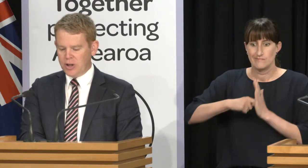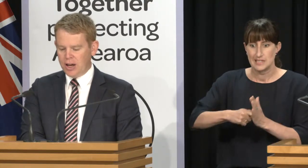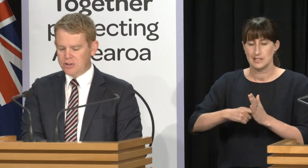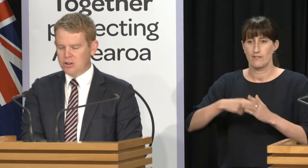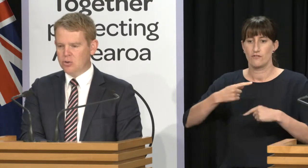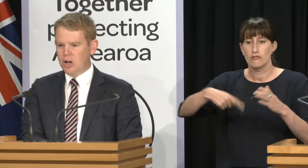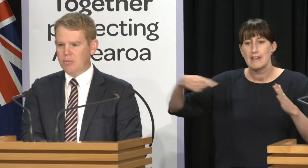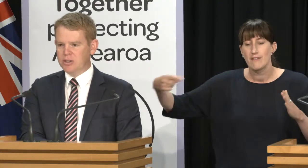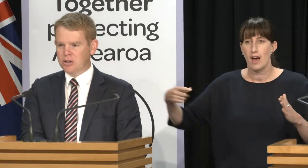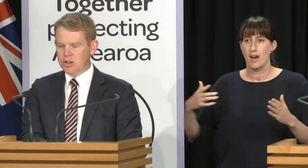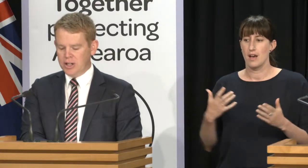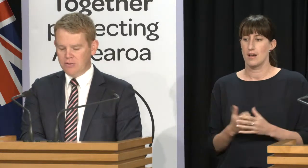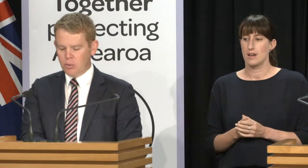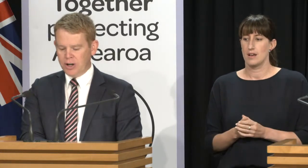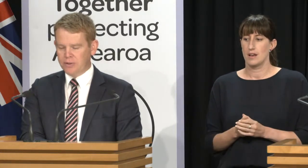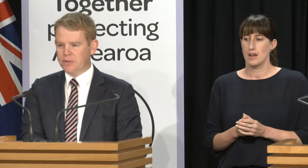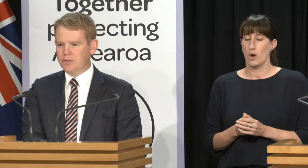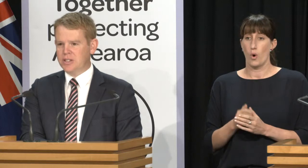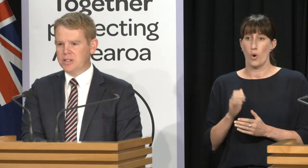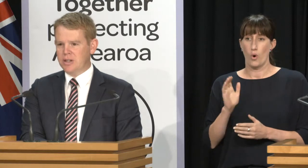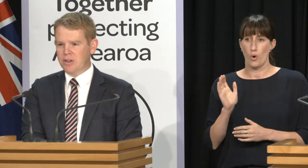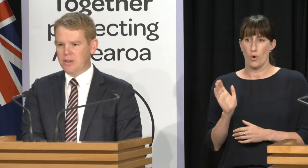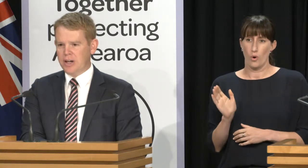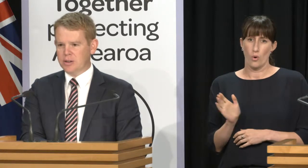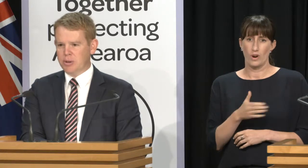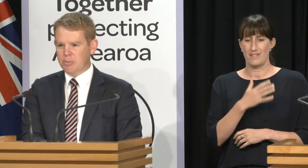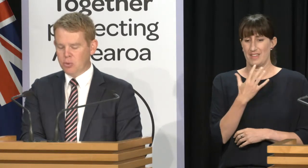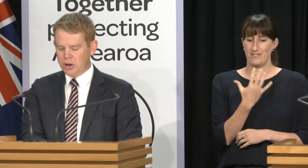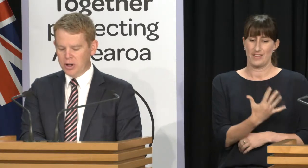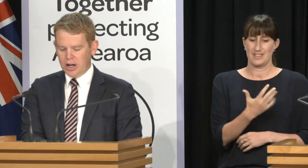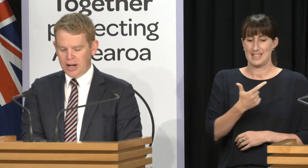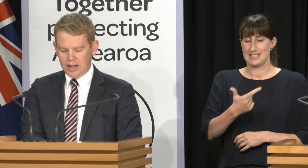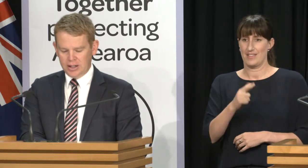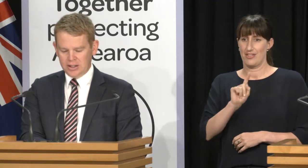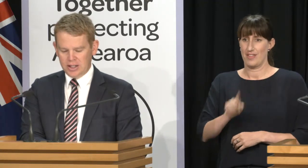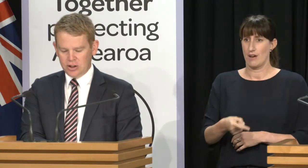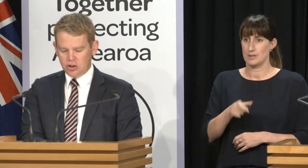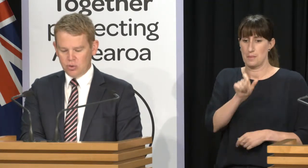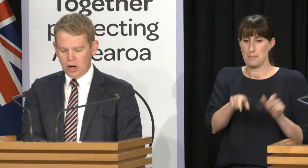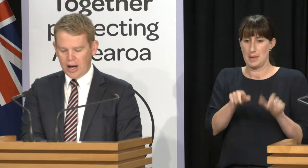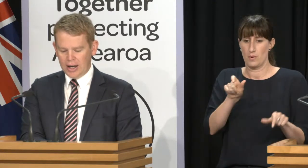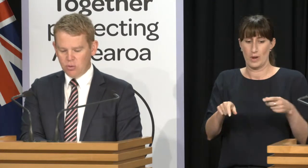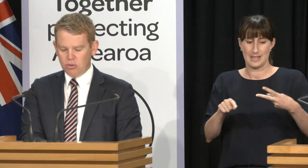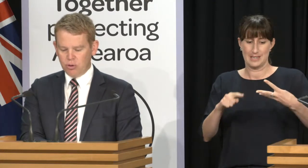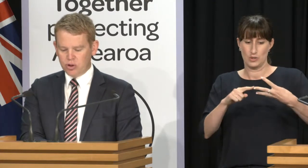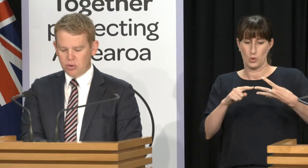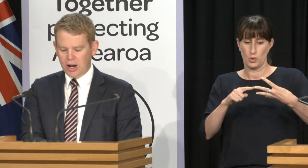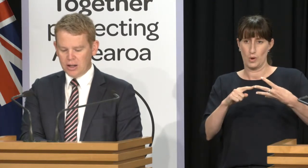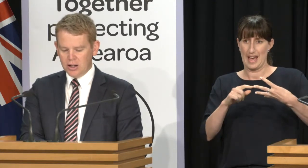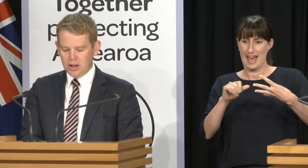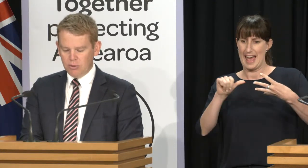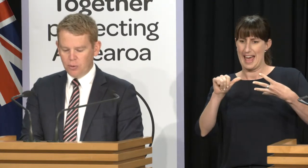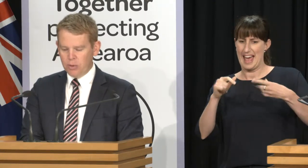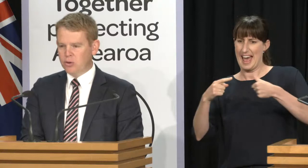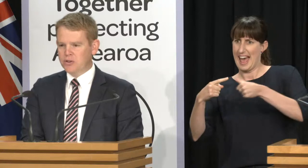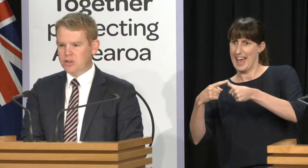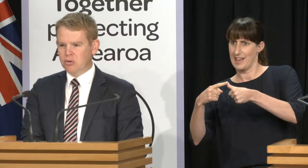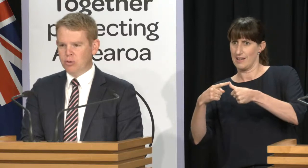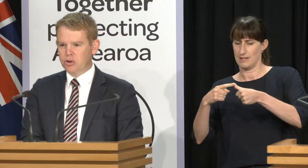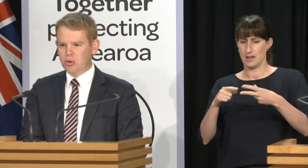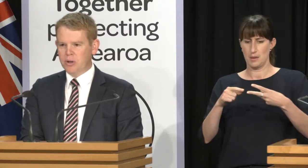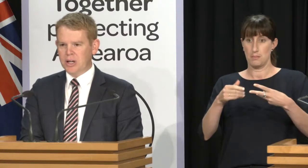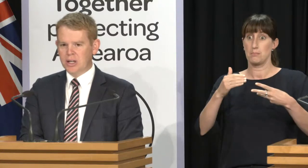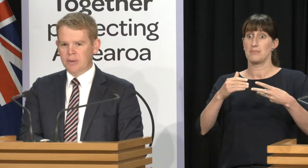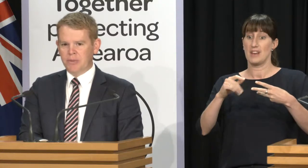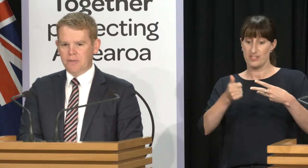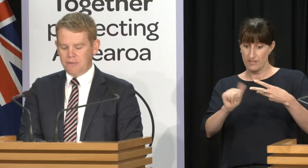necessarily say we have to do absolutely every one of the 57,000 people in Tier 2A or Group 2A before we moved to